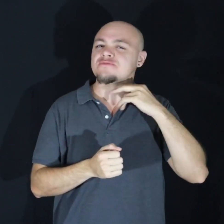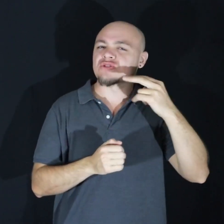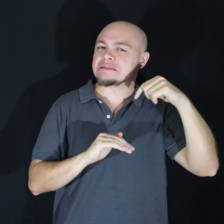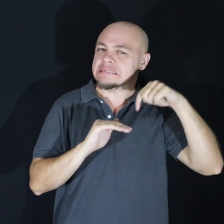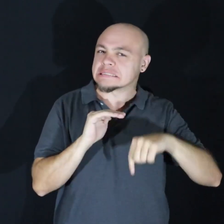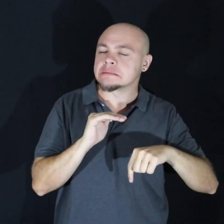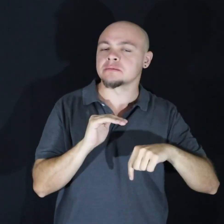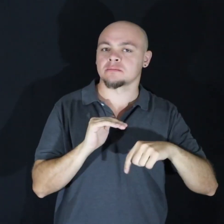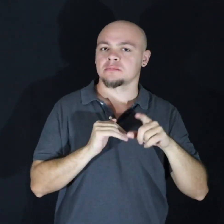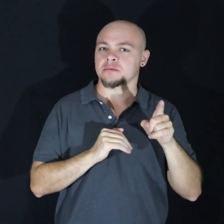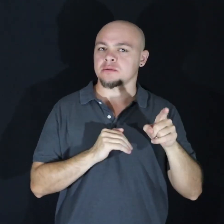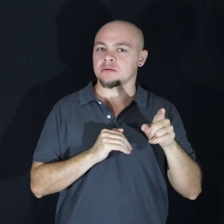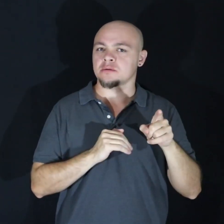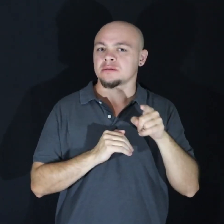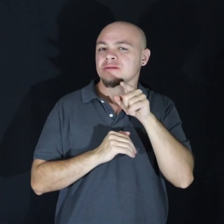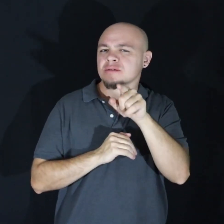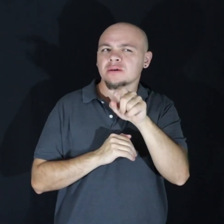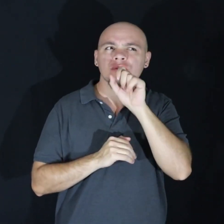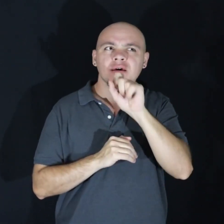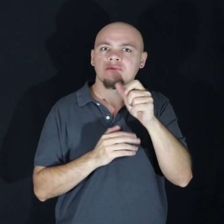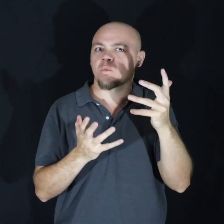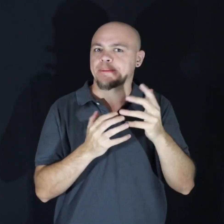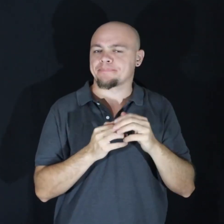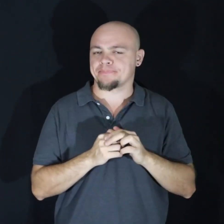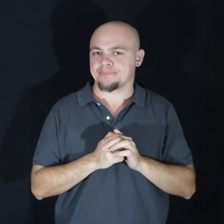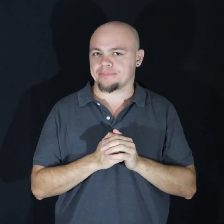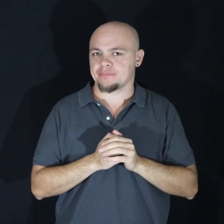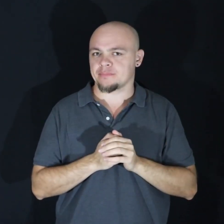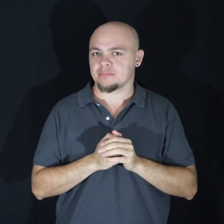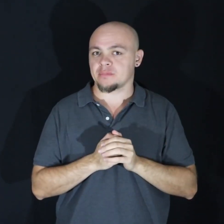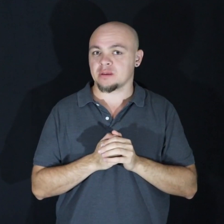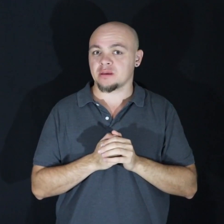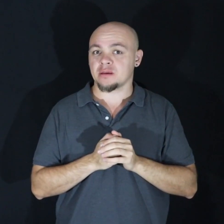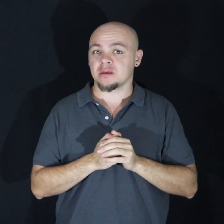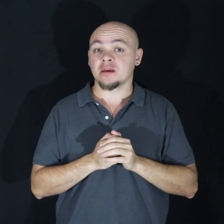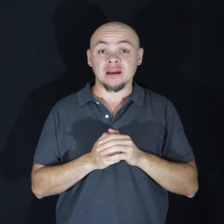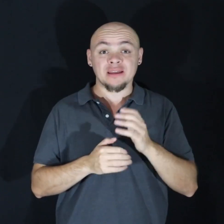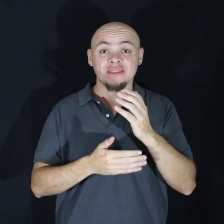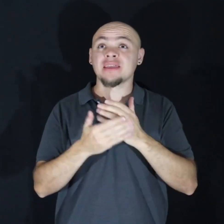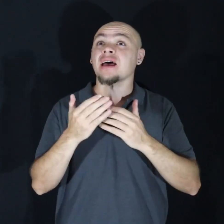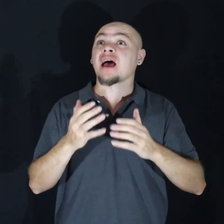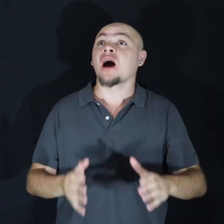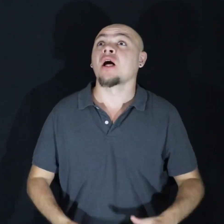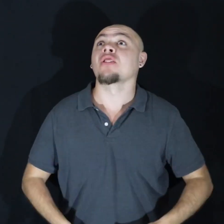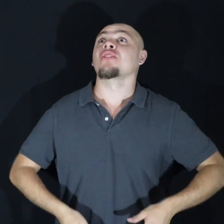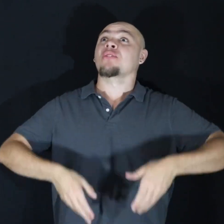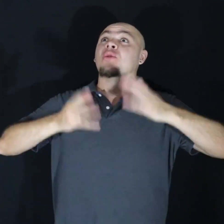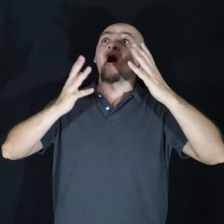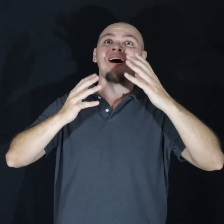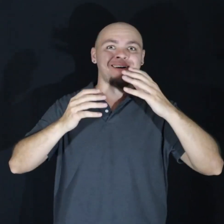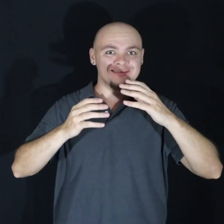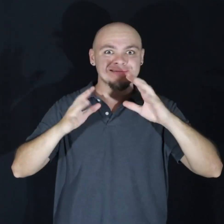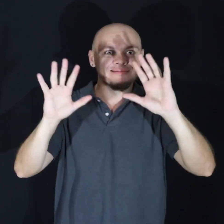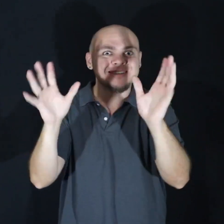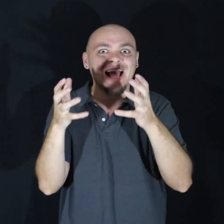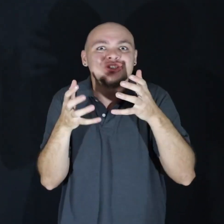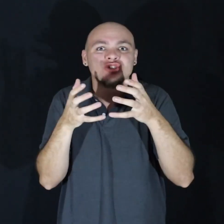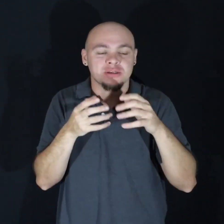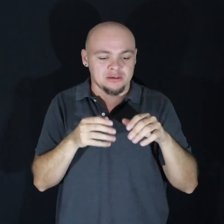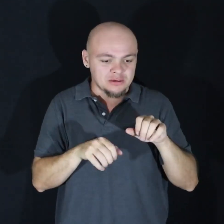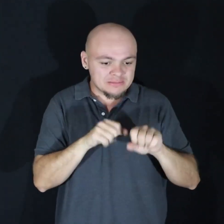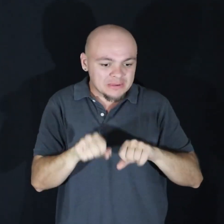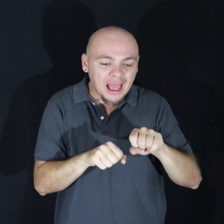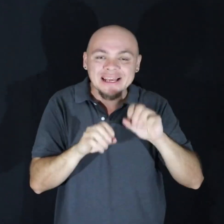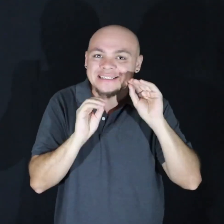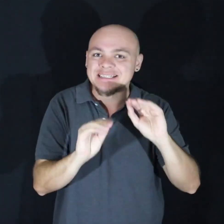voice. What did you love about your dad? Did he throw you high into the air? Teach you to ride a bike? Carry you